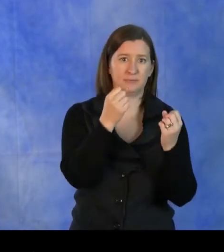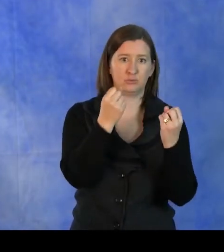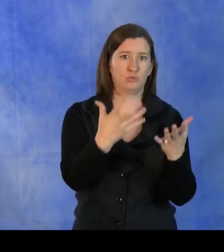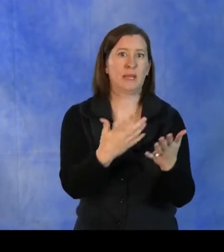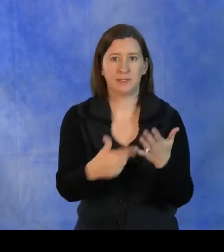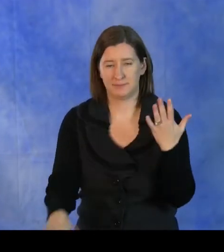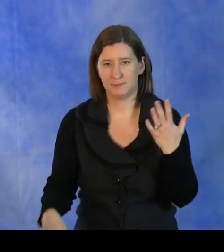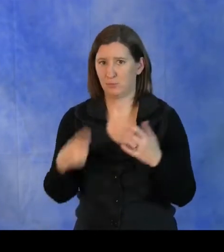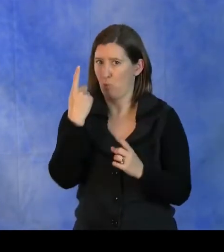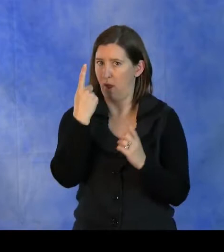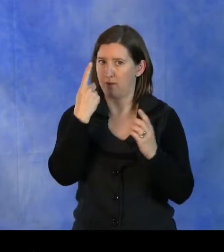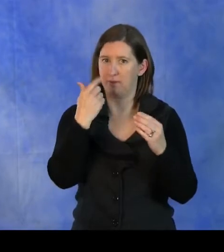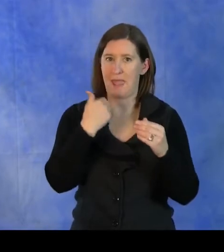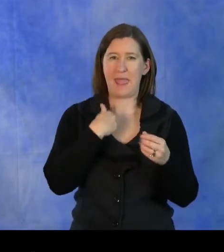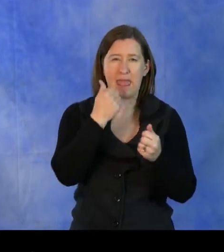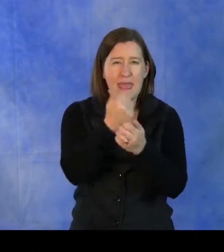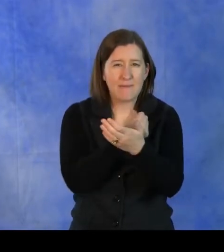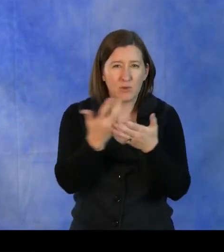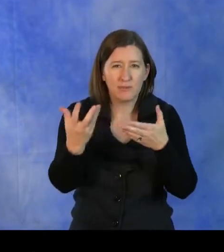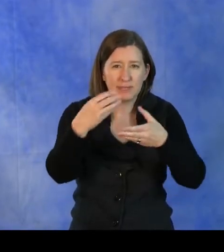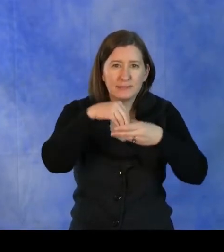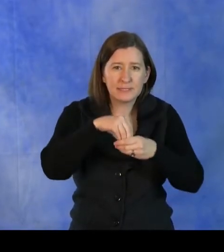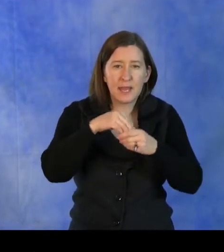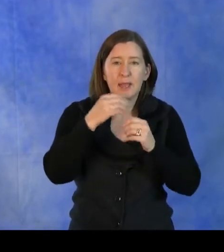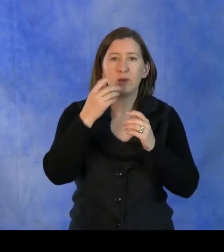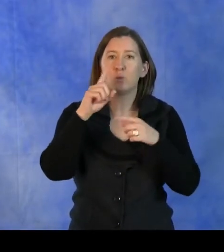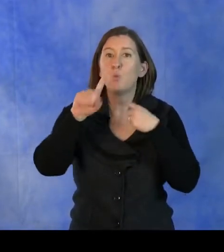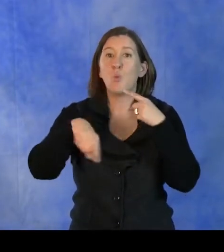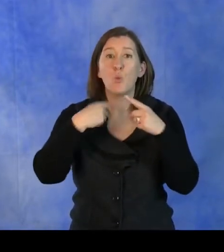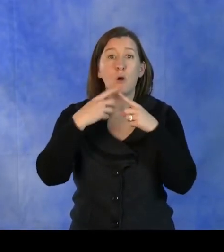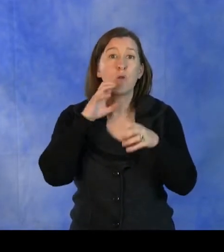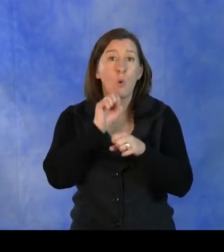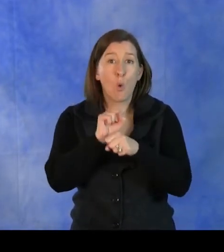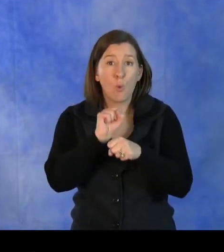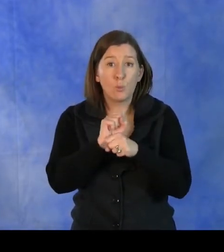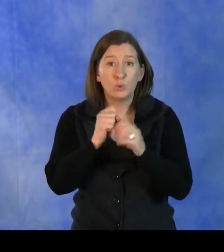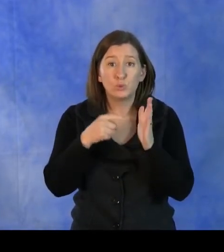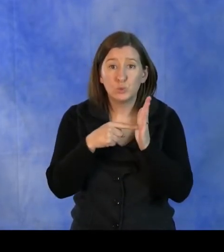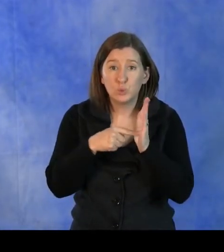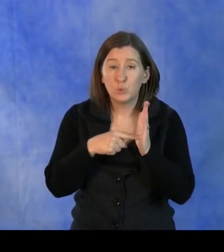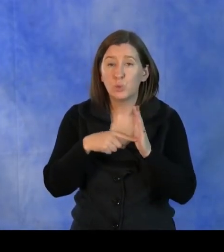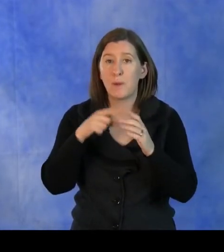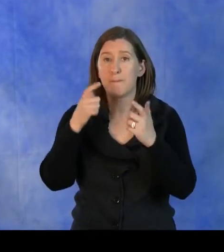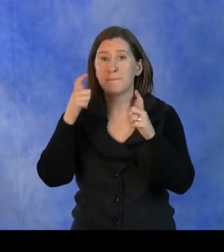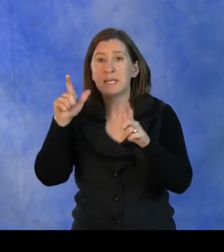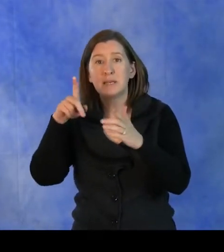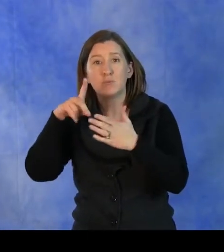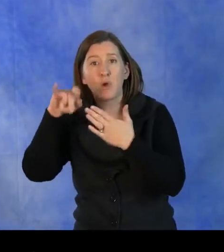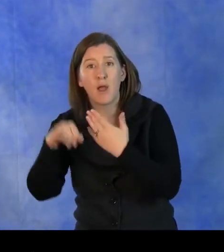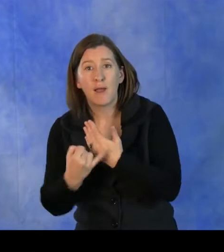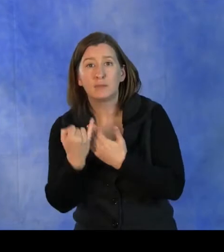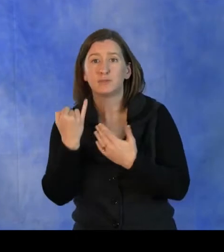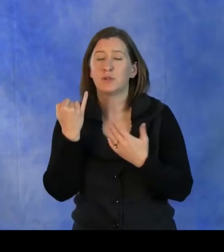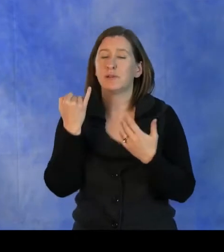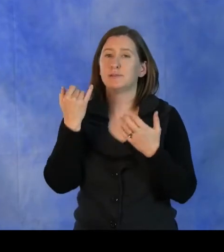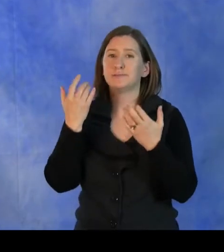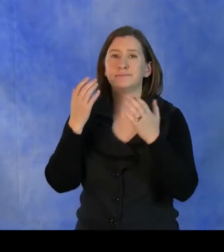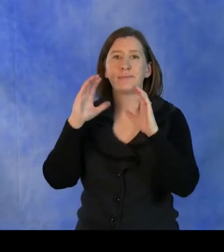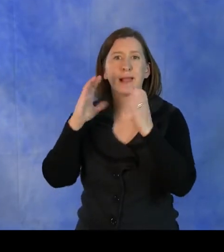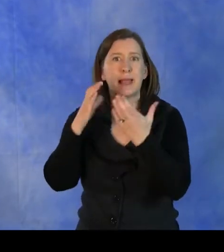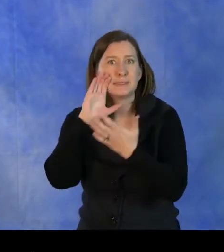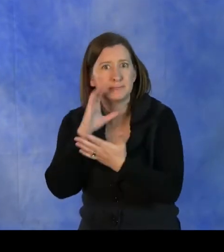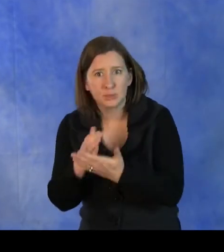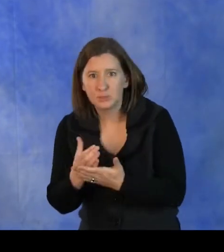Just one book, not many things, just one book that has everything in it. So when the homework is due,